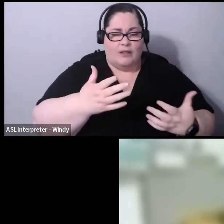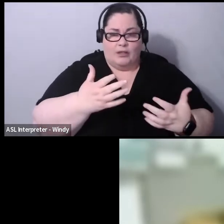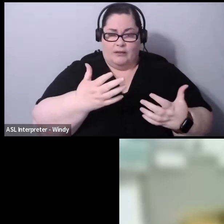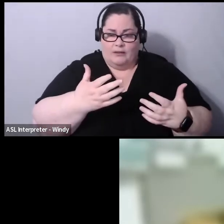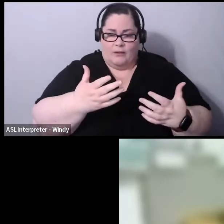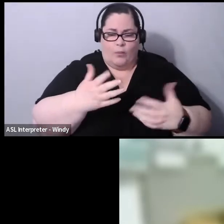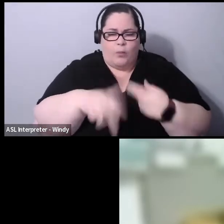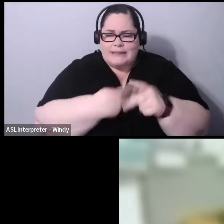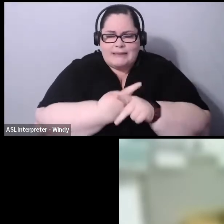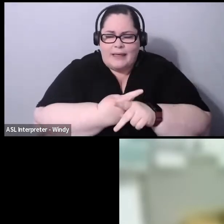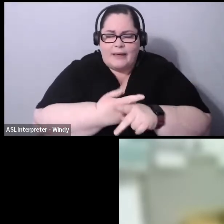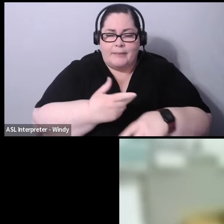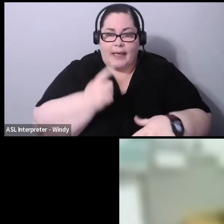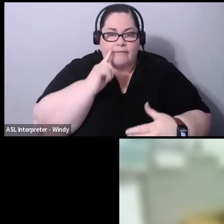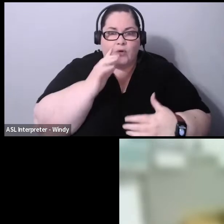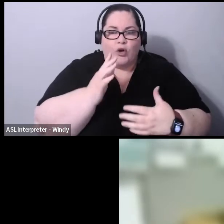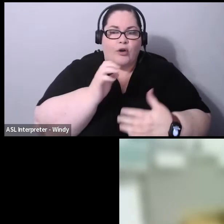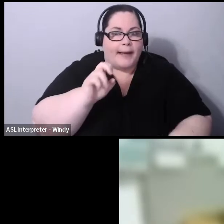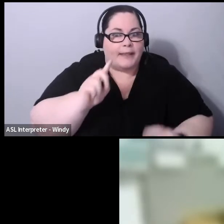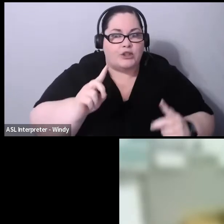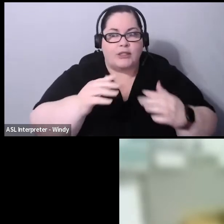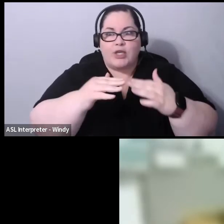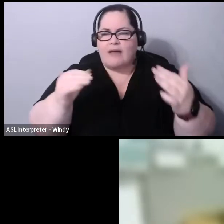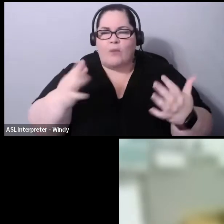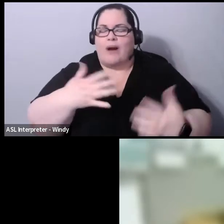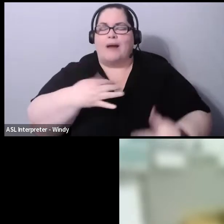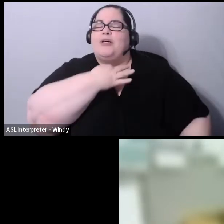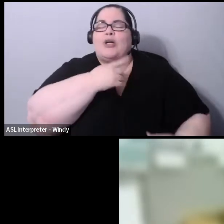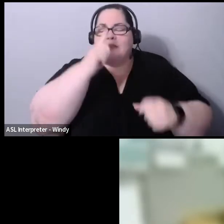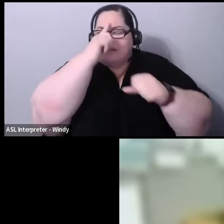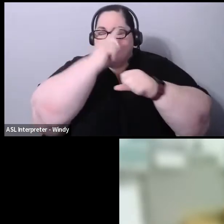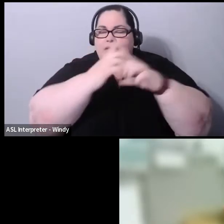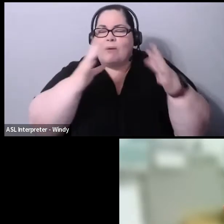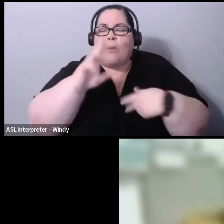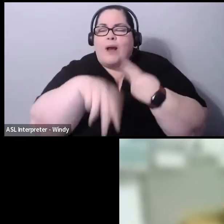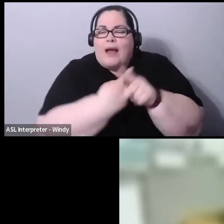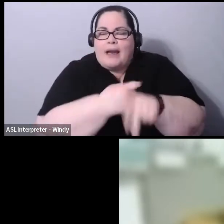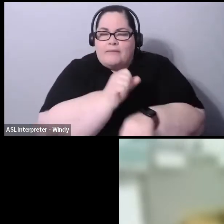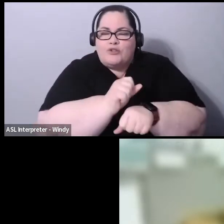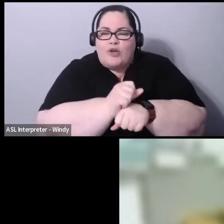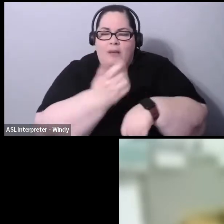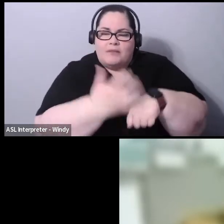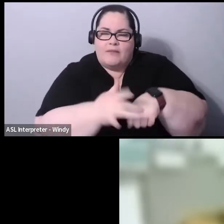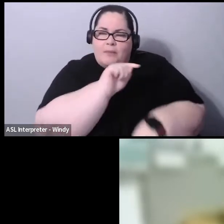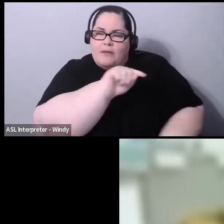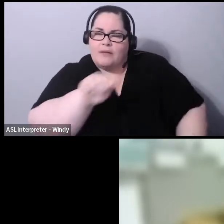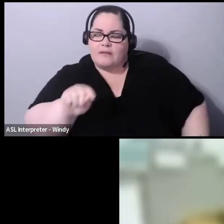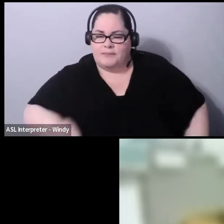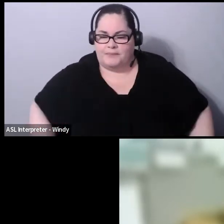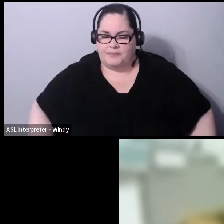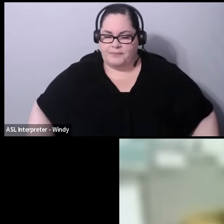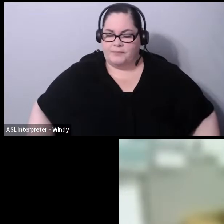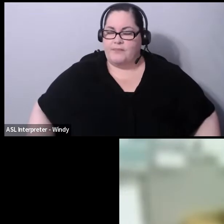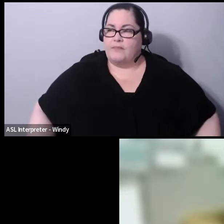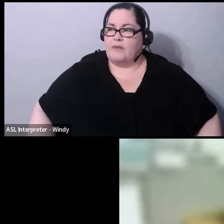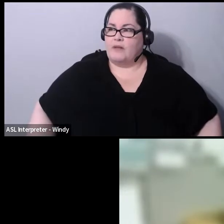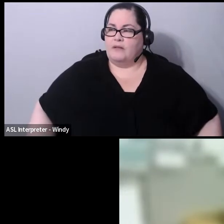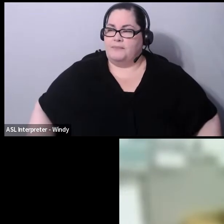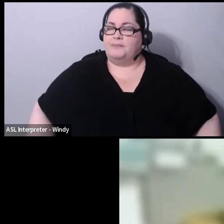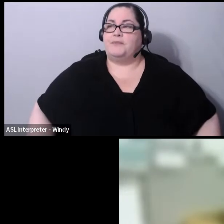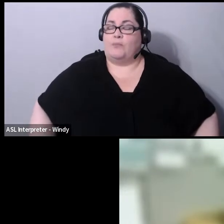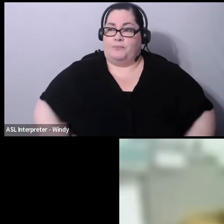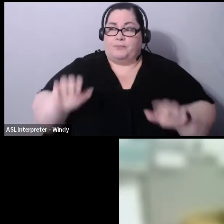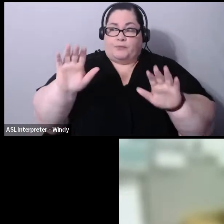I'm just more curious about that. So great